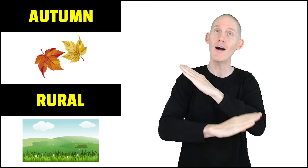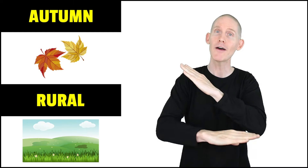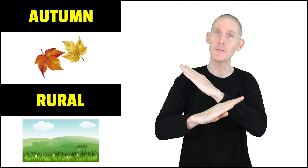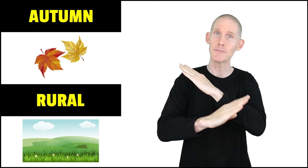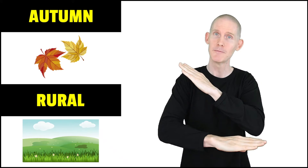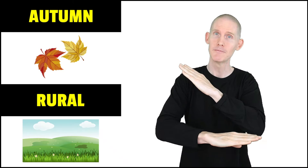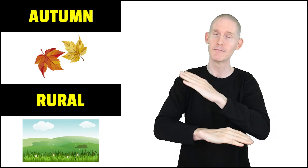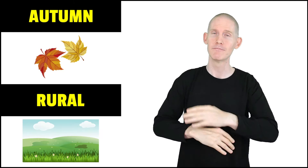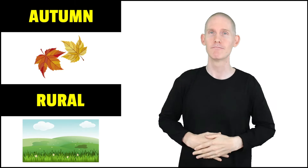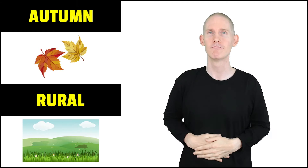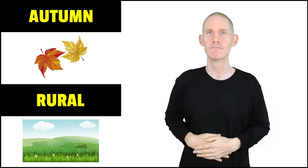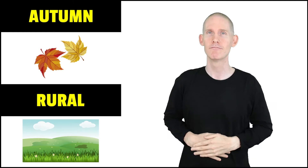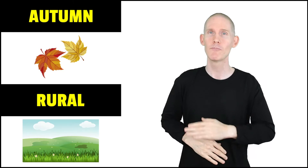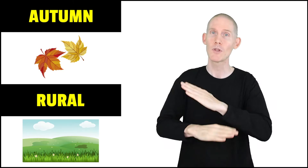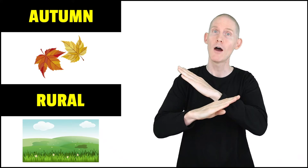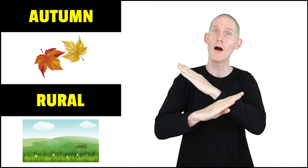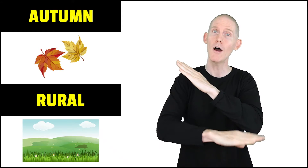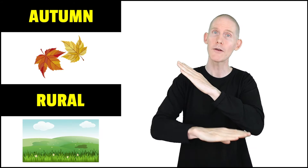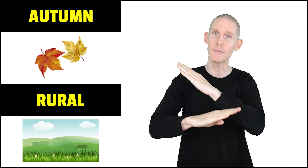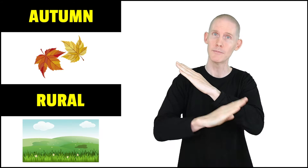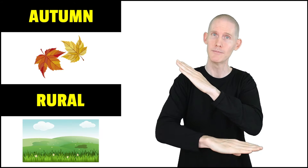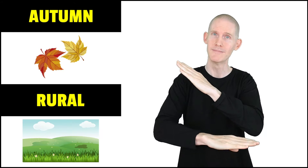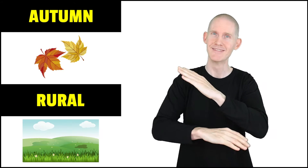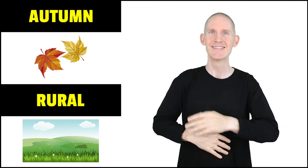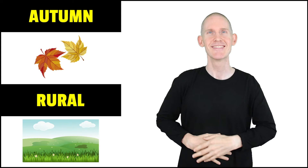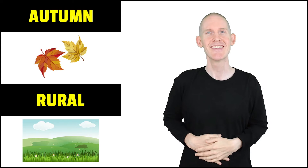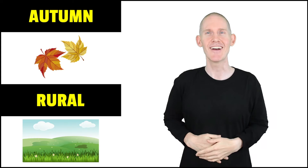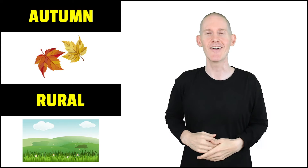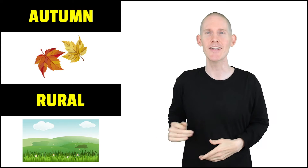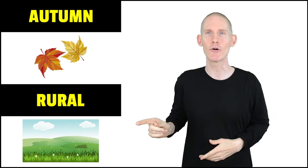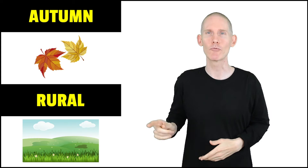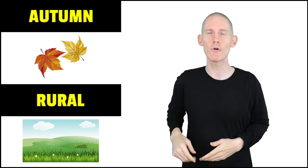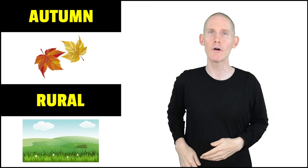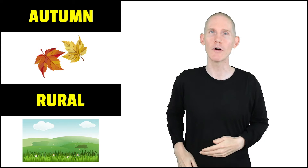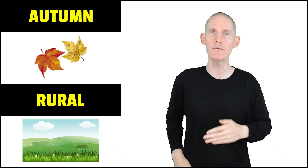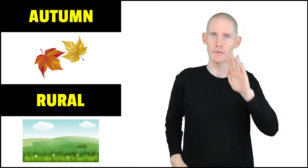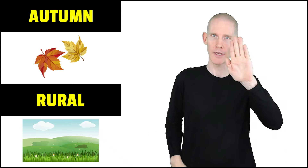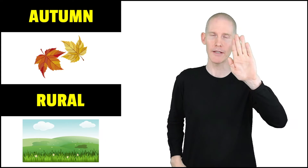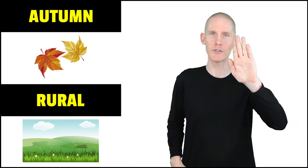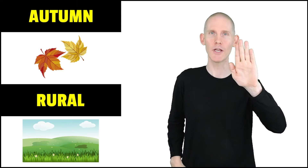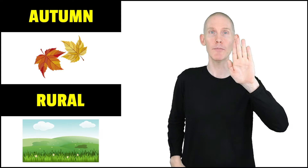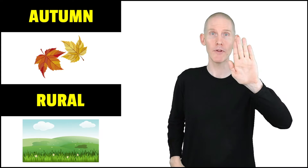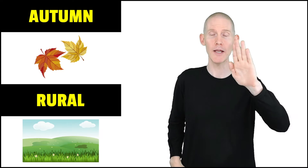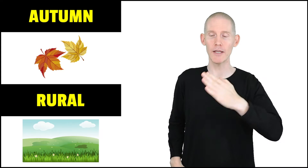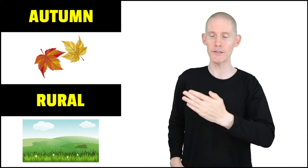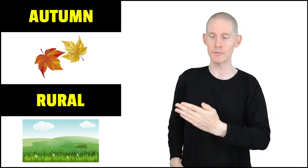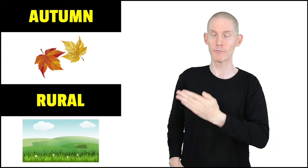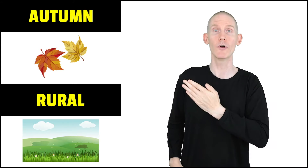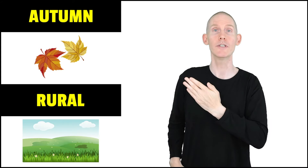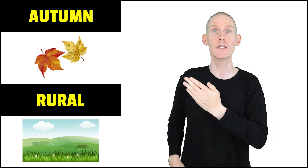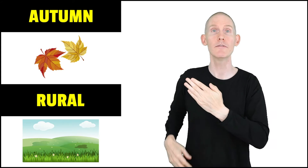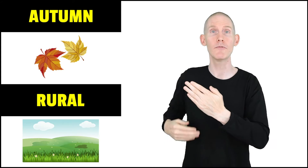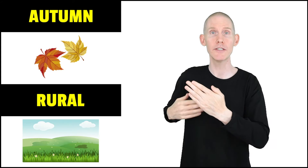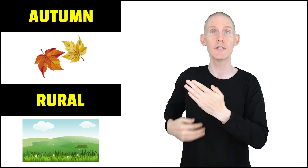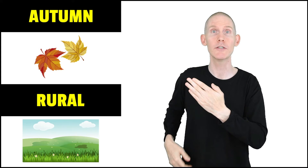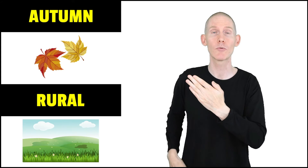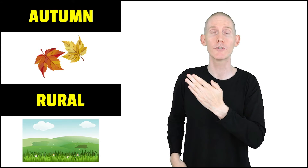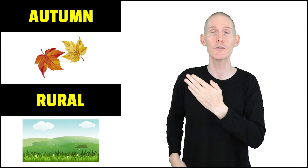Autumn. Autumn. All right, now rural, hand shape, flat hands pointing in, facing in towards your